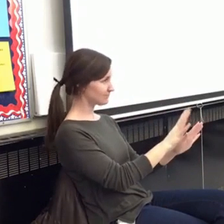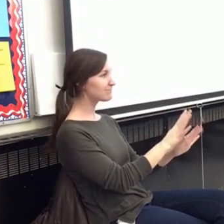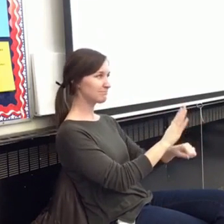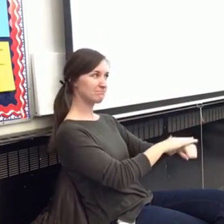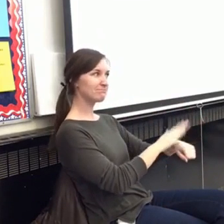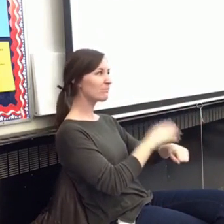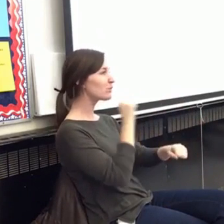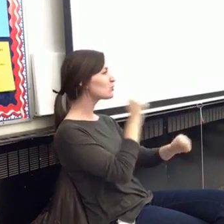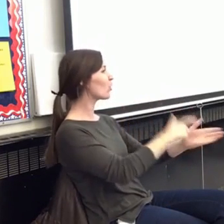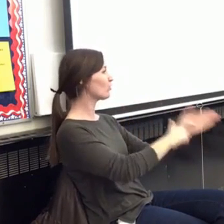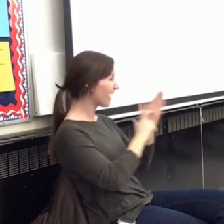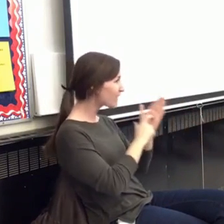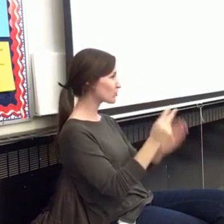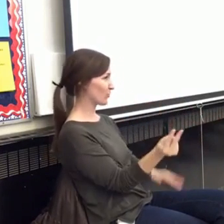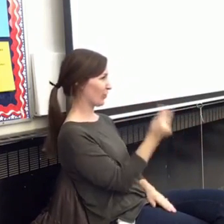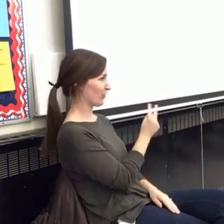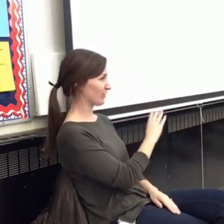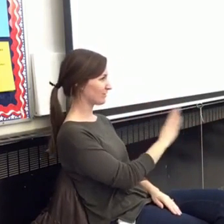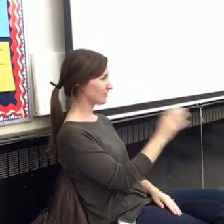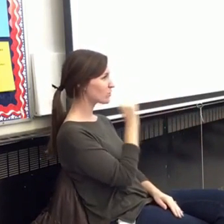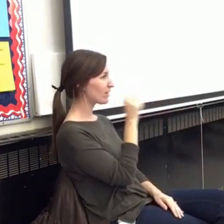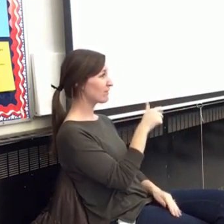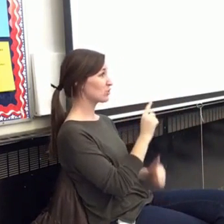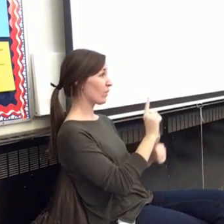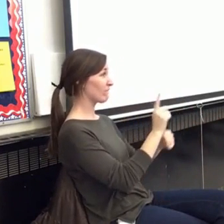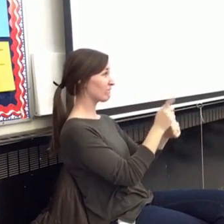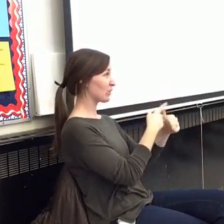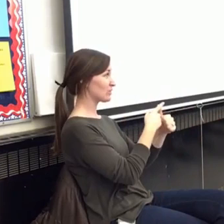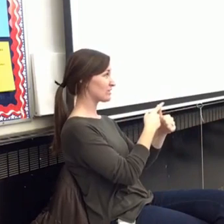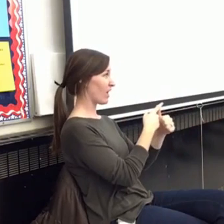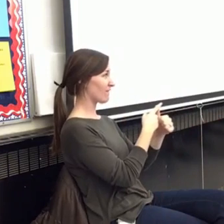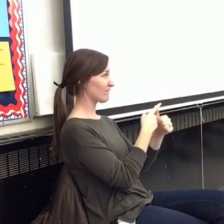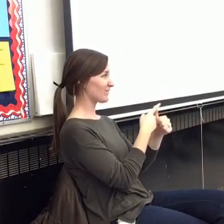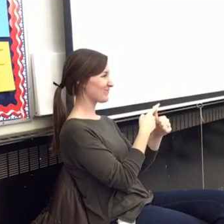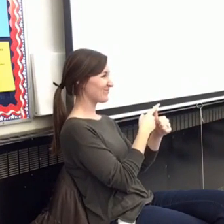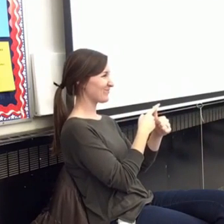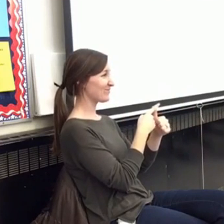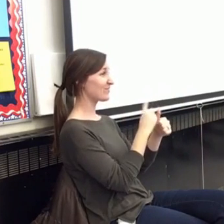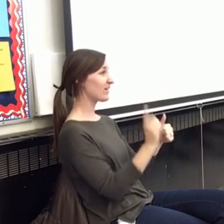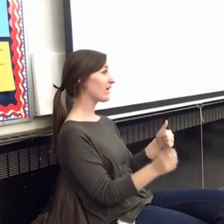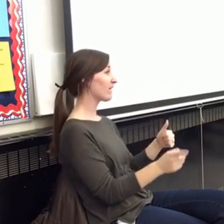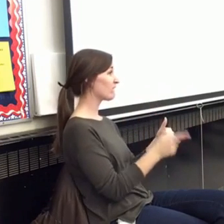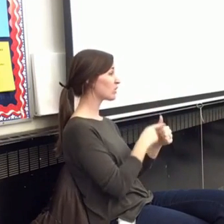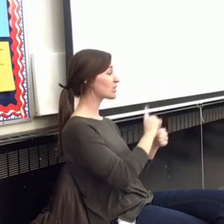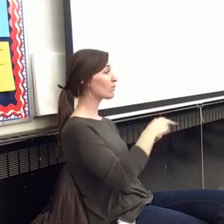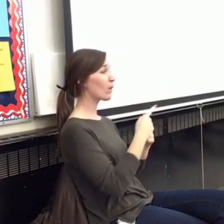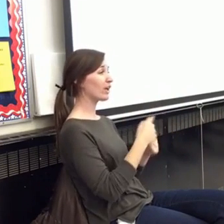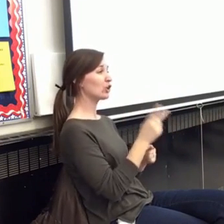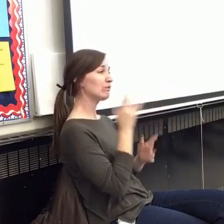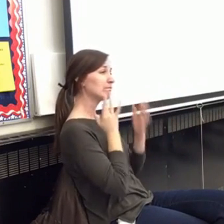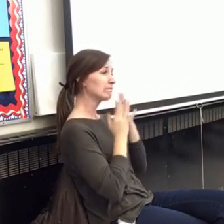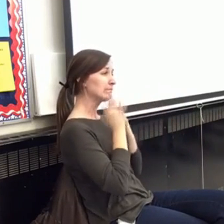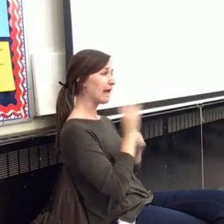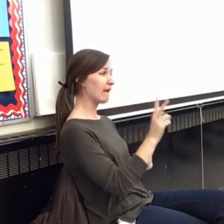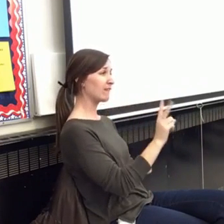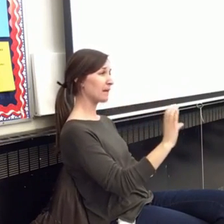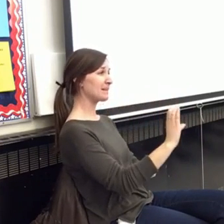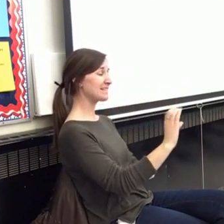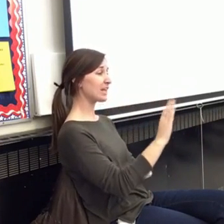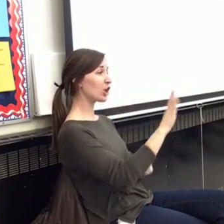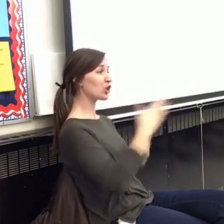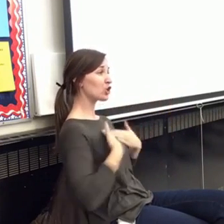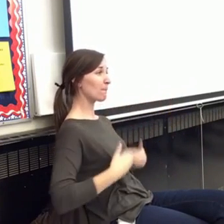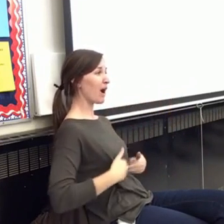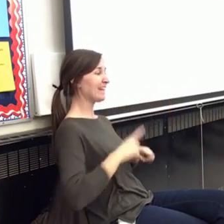works. Okay? So, first off, when you have a vitamin C deficiency, your body cannot